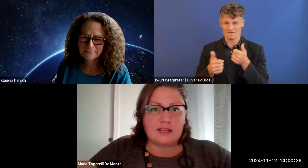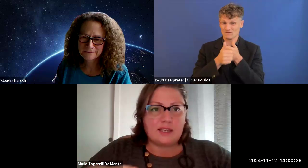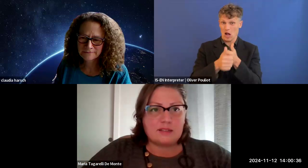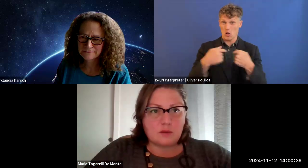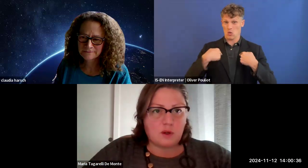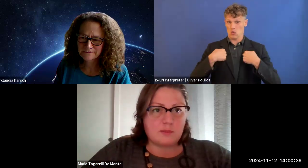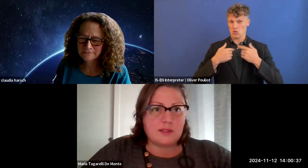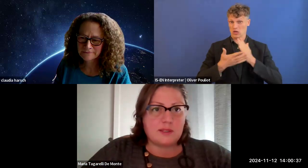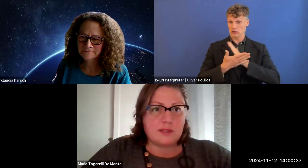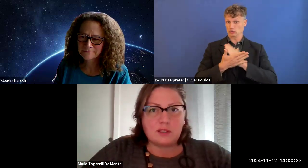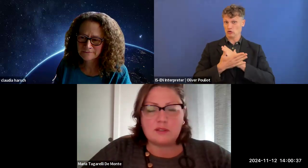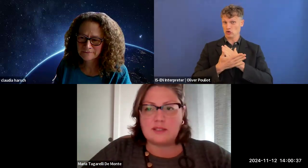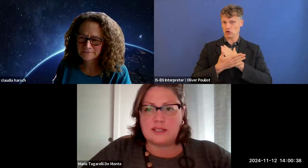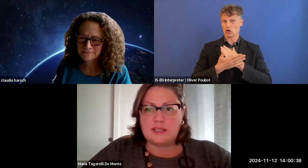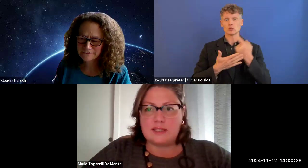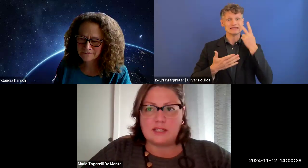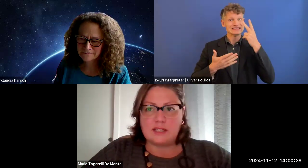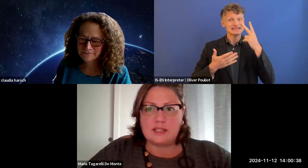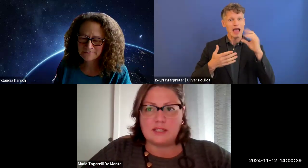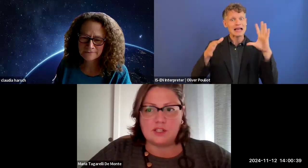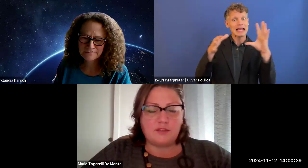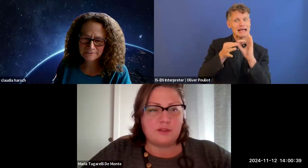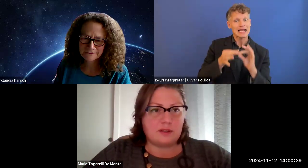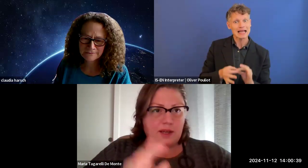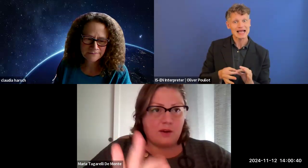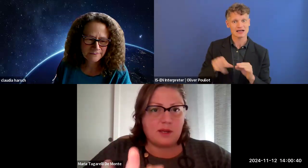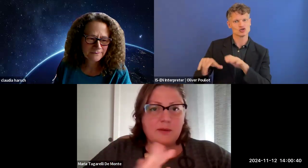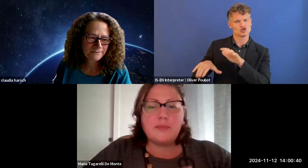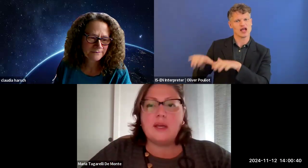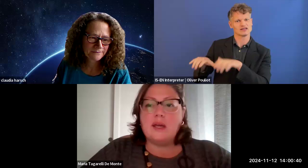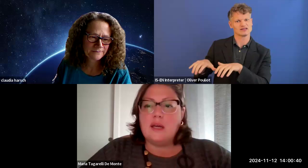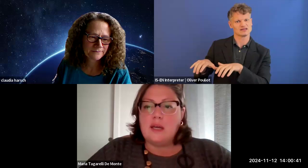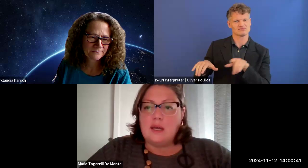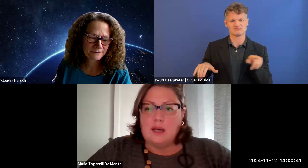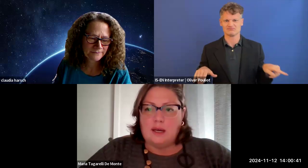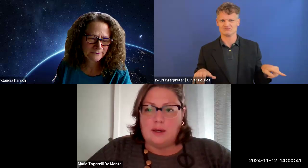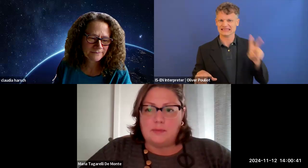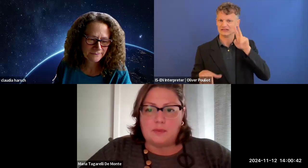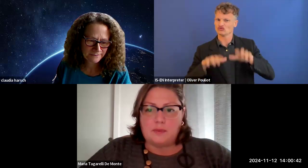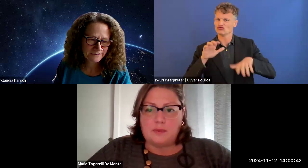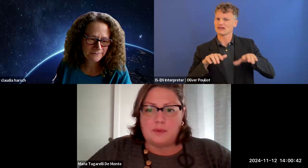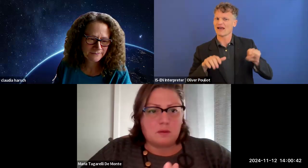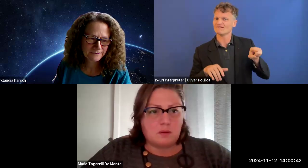will find links to all the materials in the chat area.